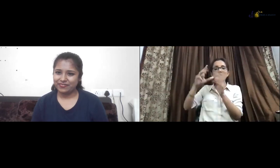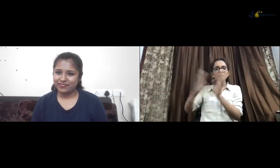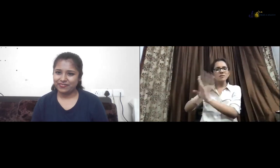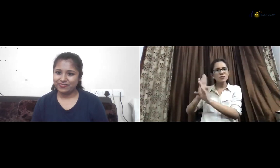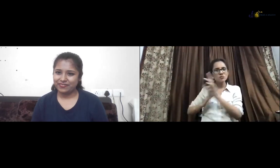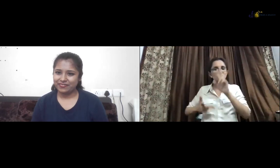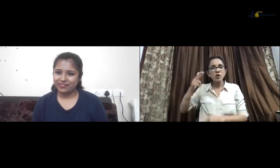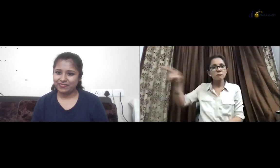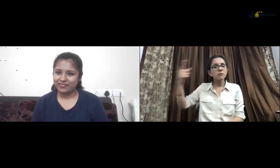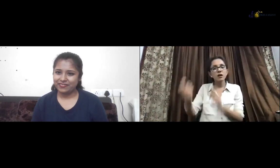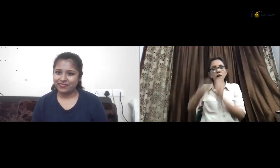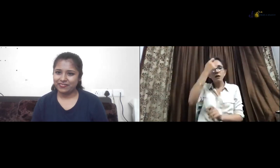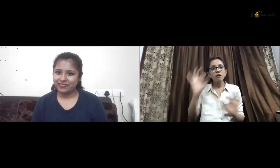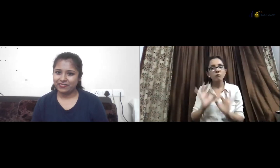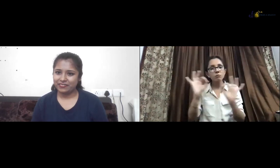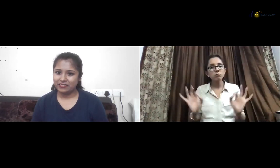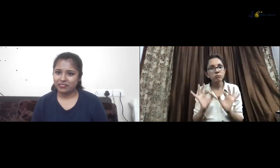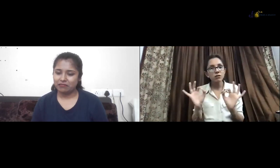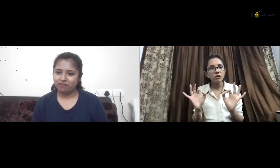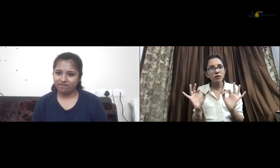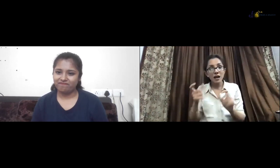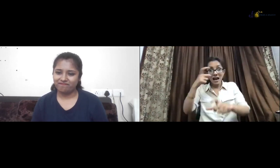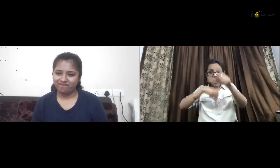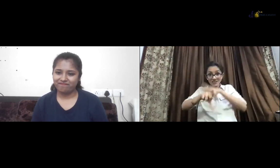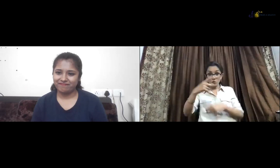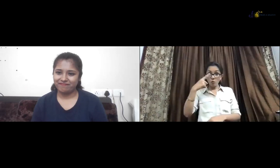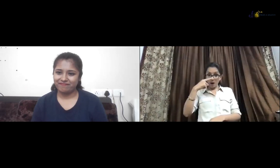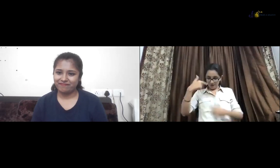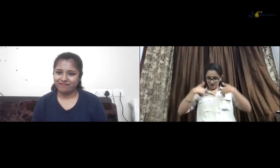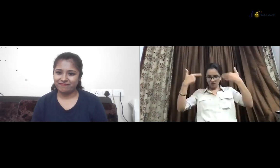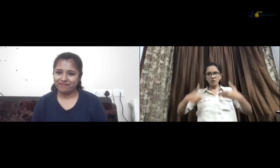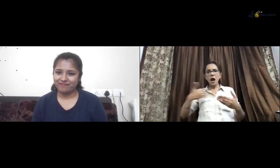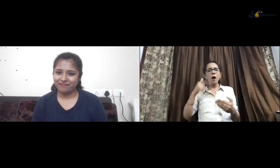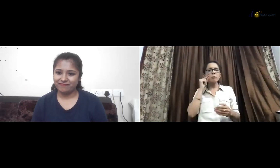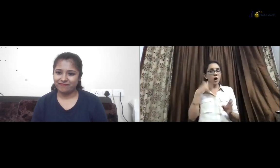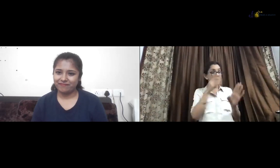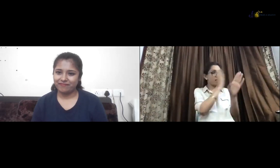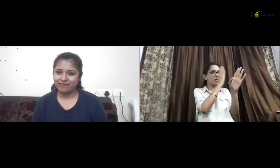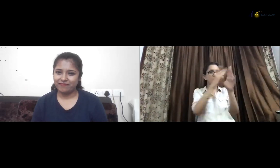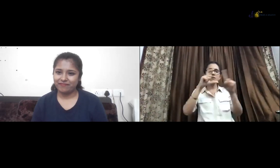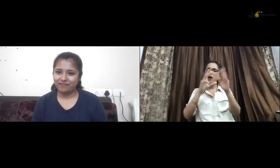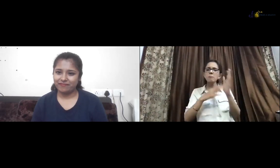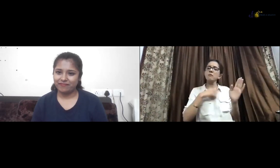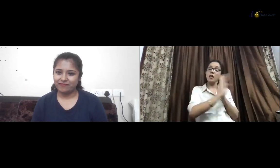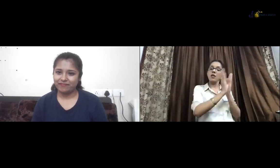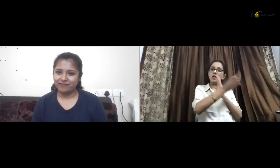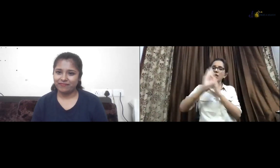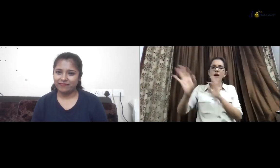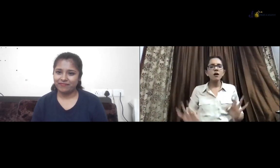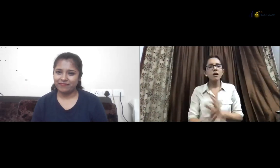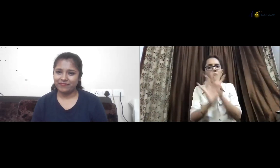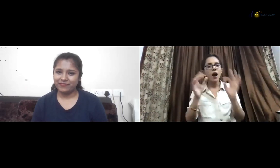I mean, they didn't get it. What they have to stop DM, right? Why they are, I mean, DM